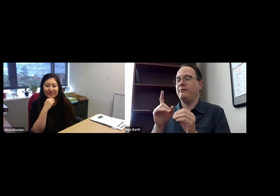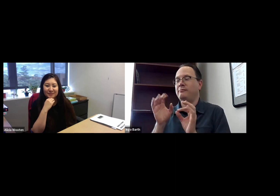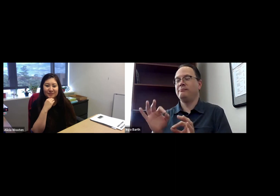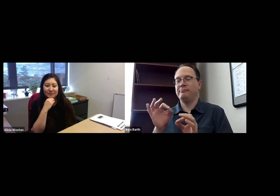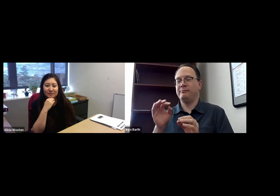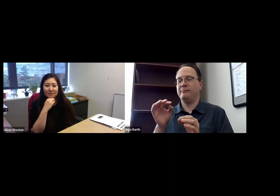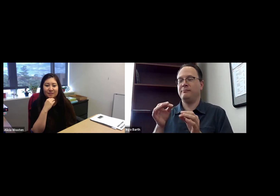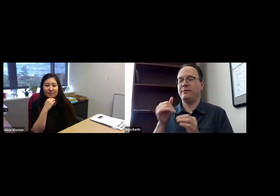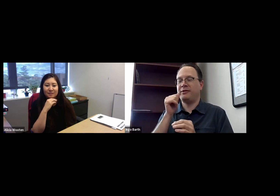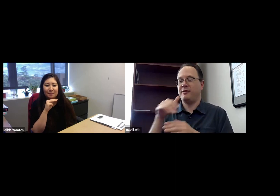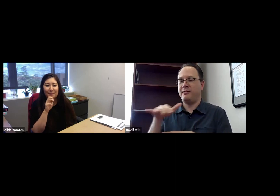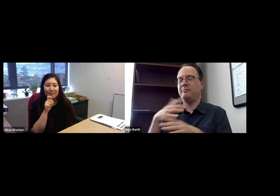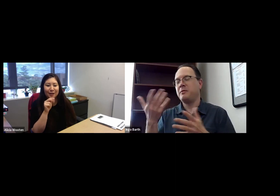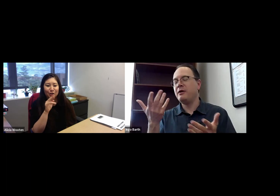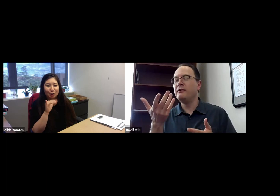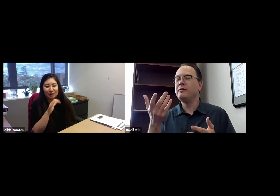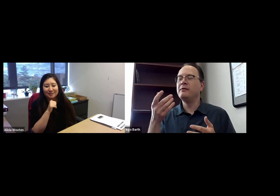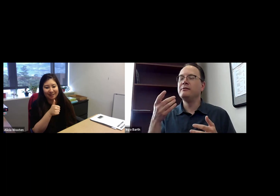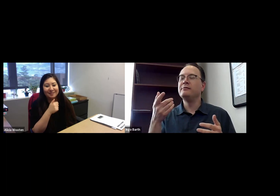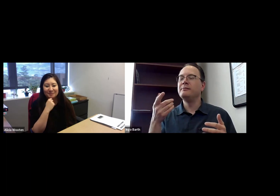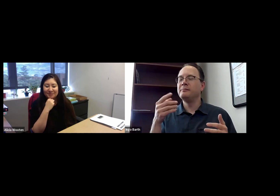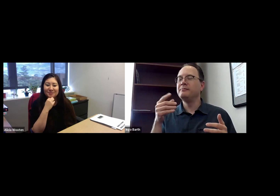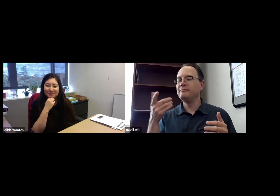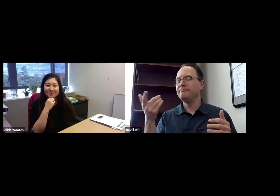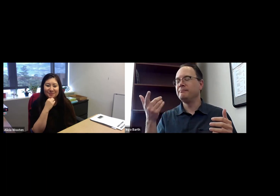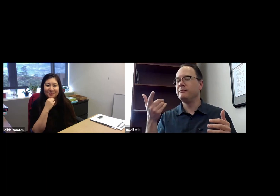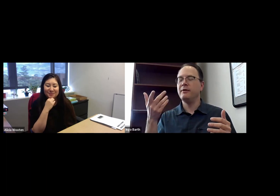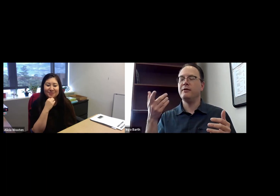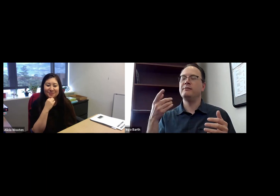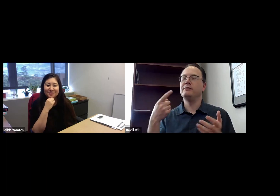have standard terms for all of these.